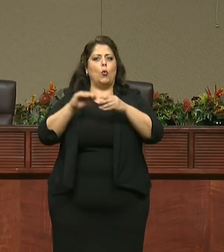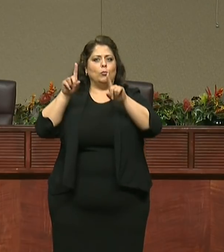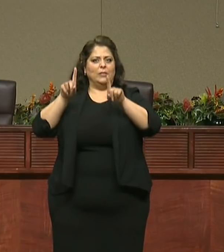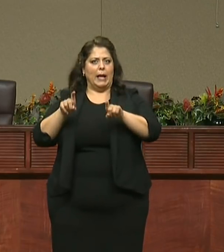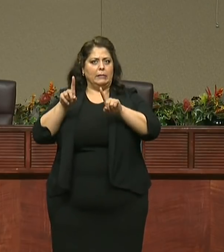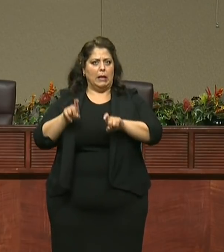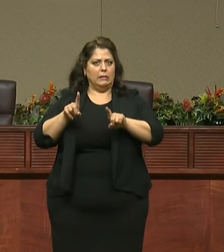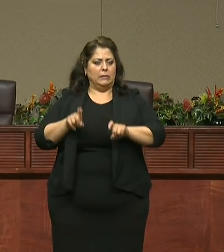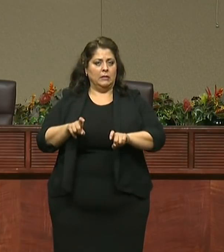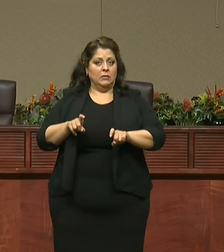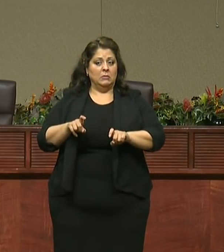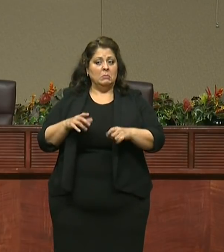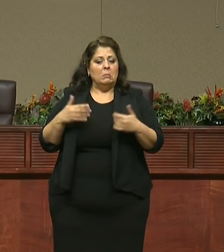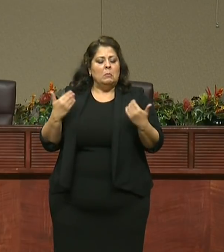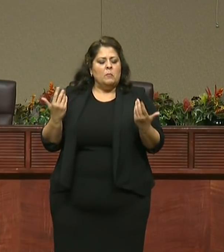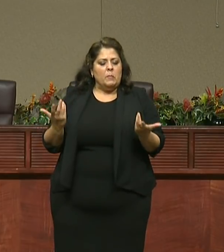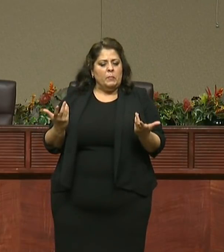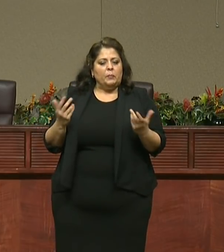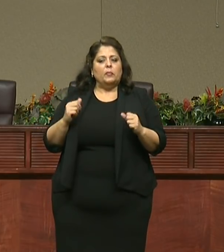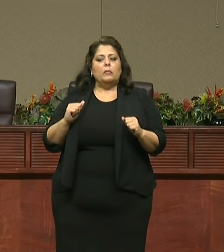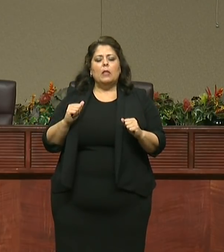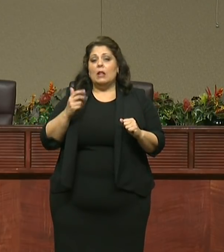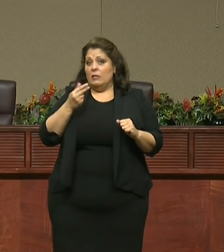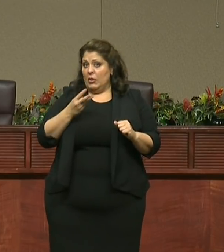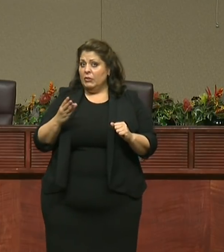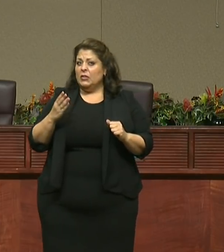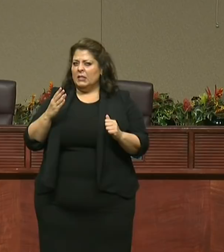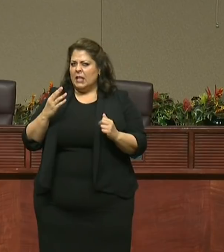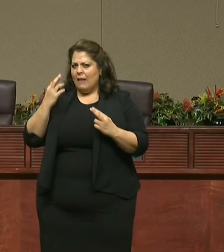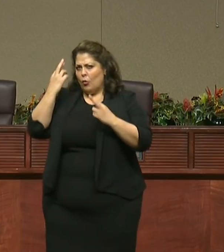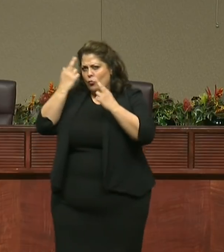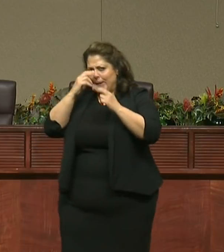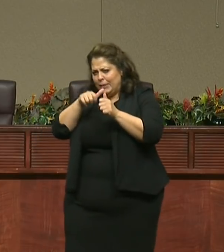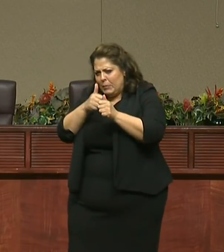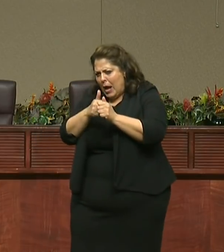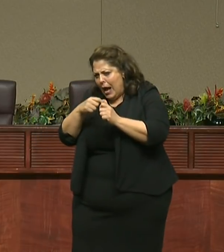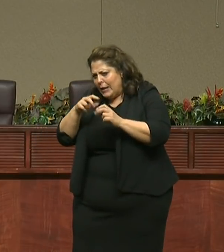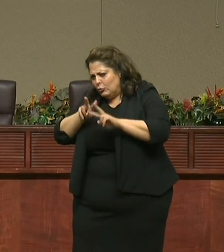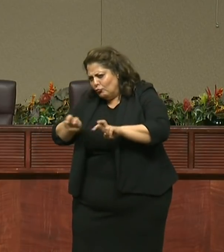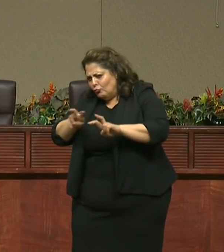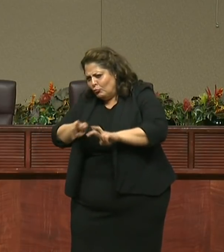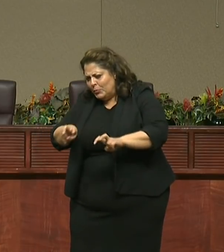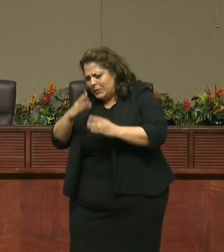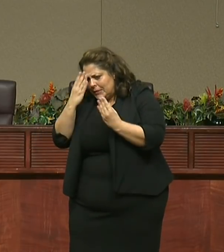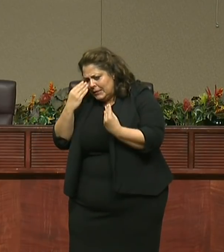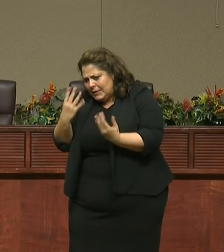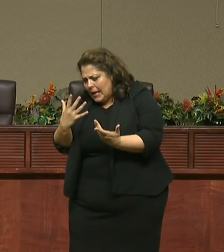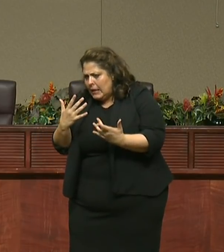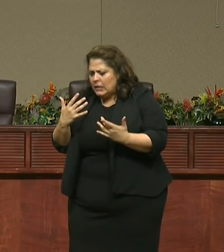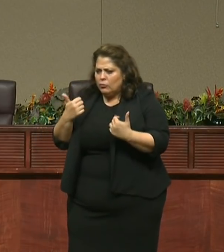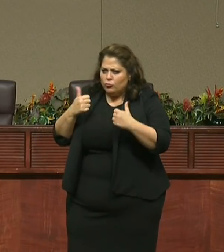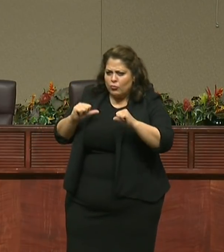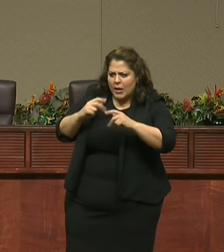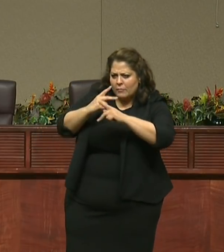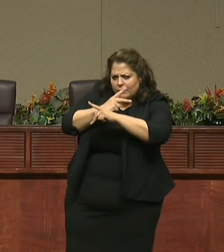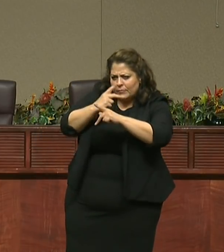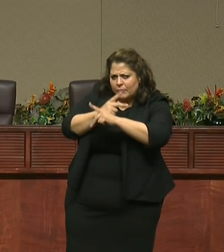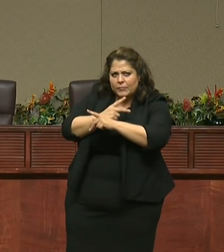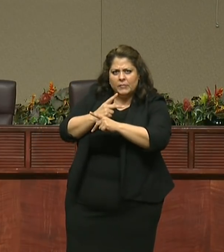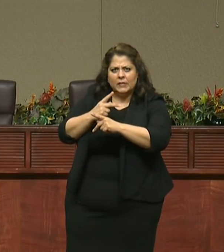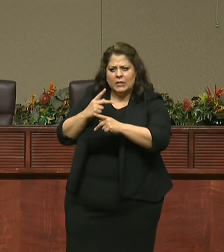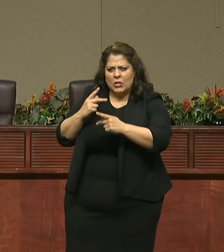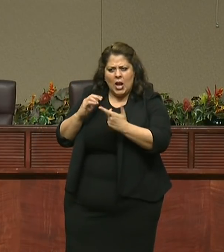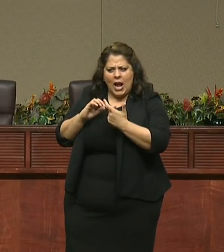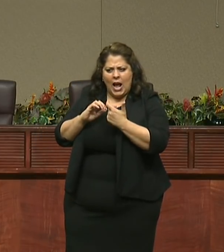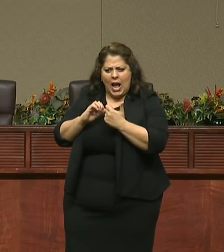be several factors, or those, although we continue to dig in the data and try to find an answer to some of the questions that